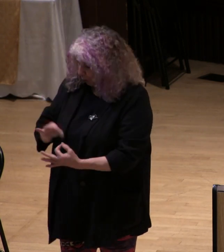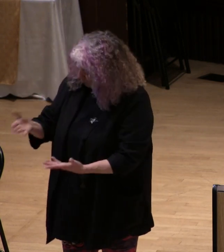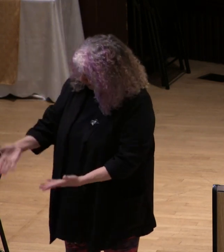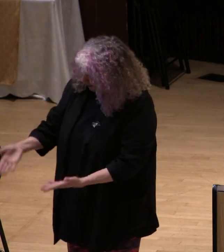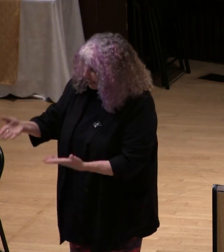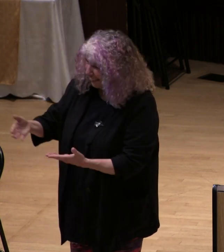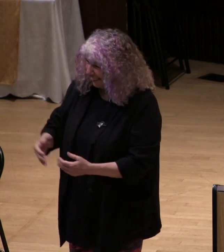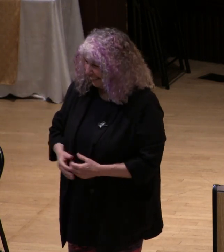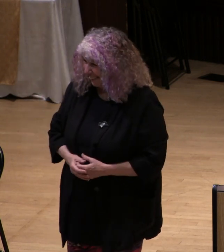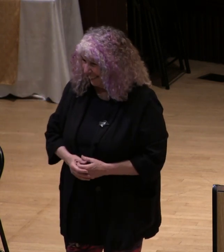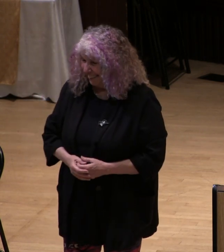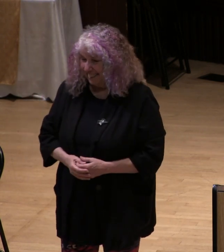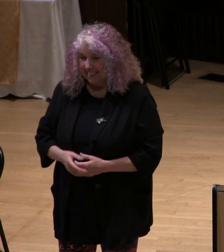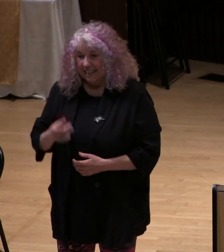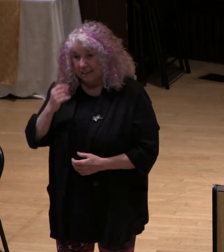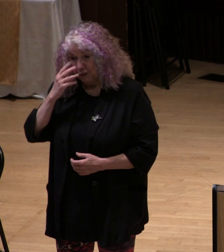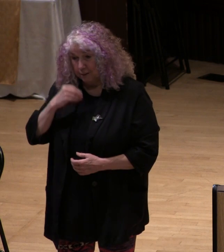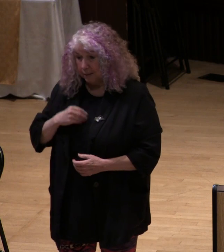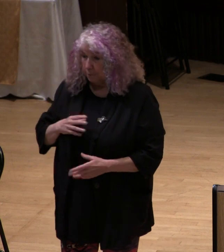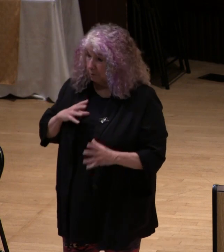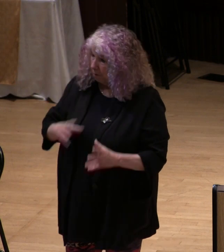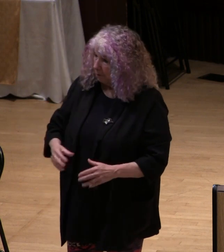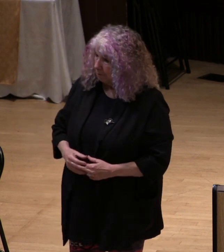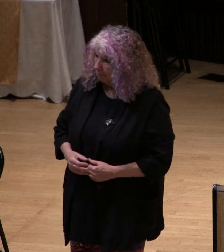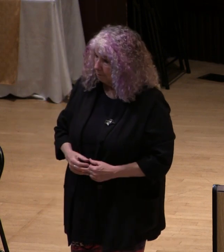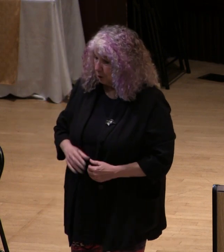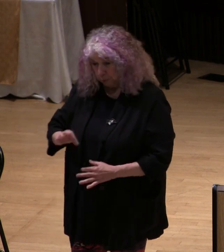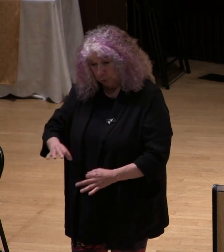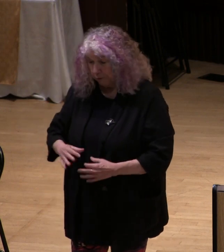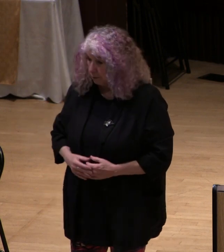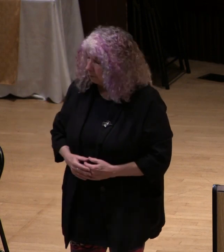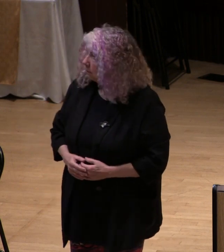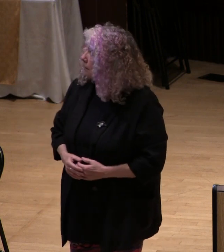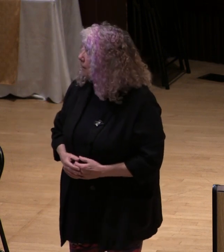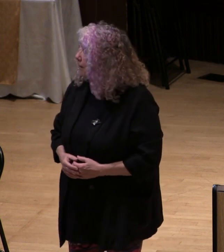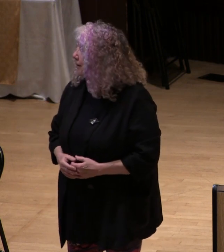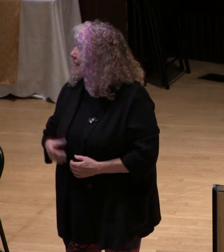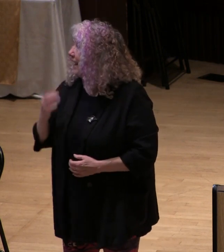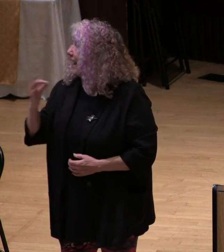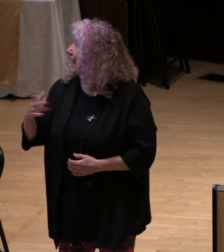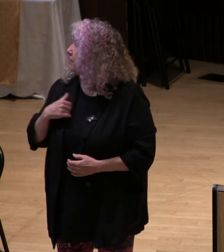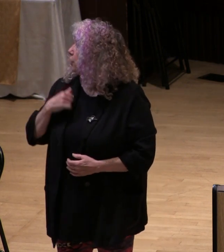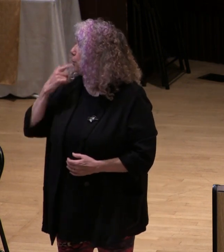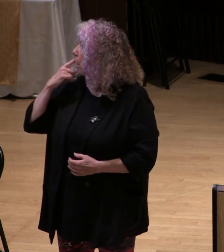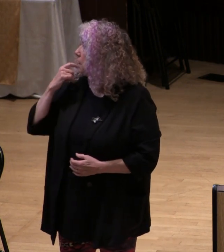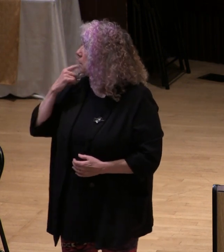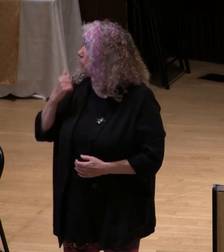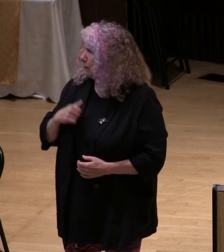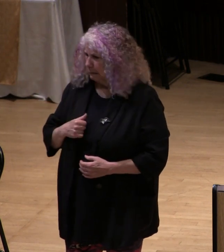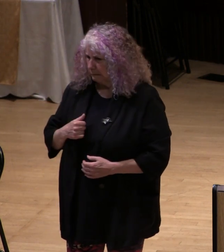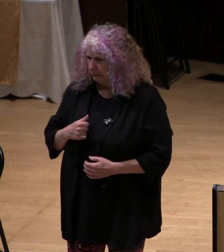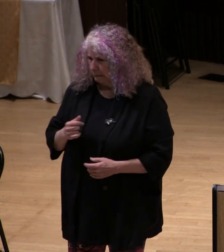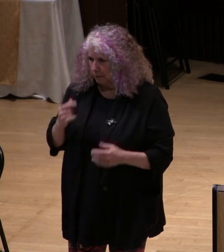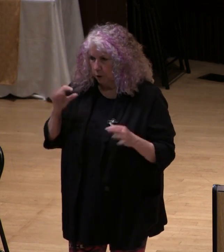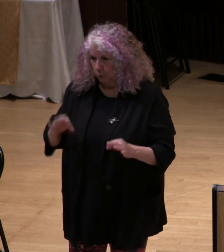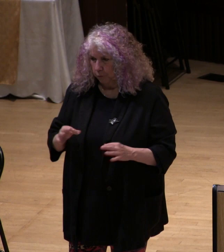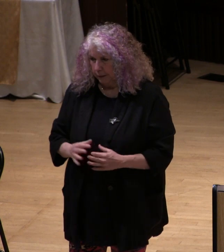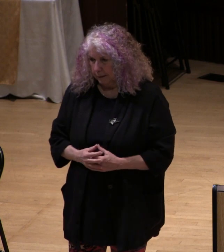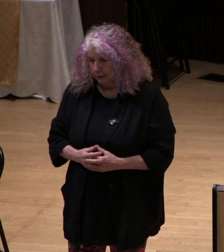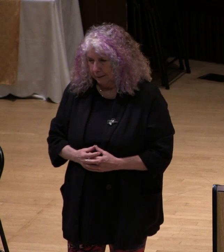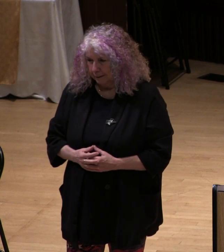to me. If she sleeps, she is perfect. If she cries, she is